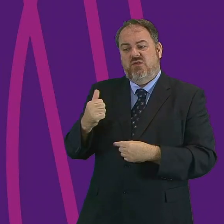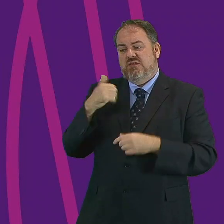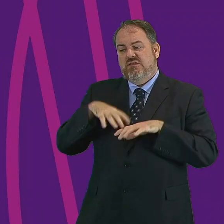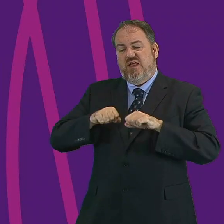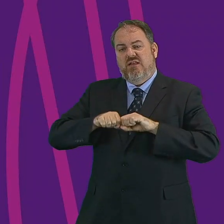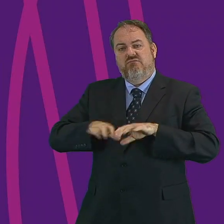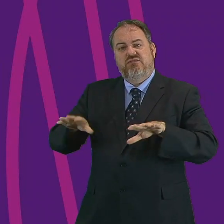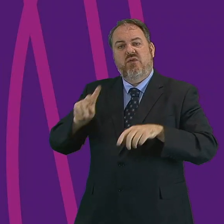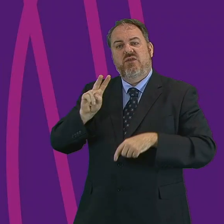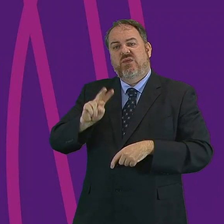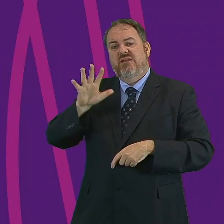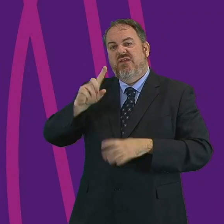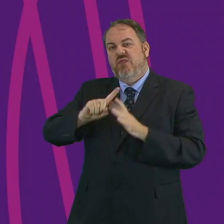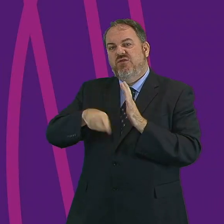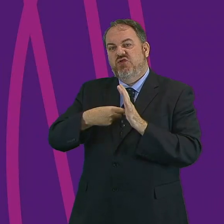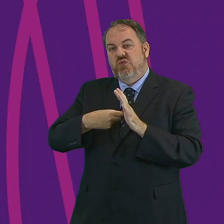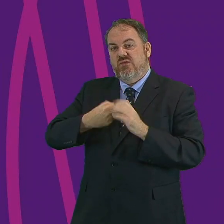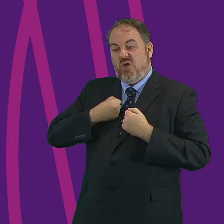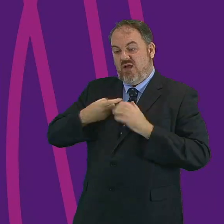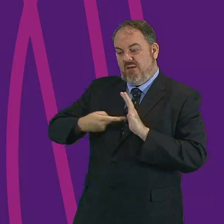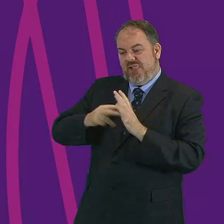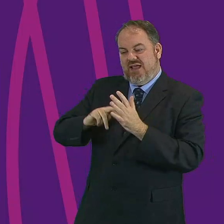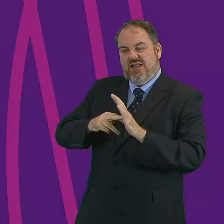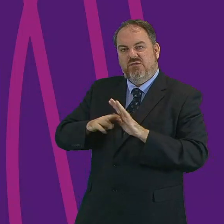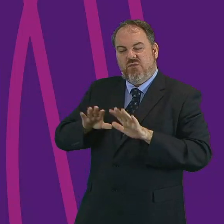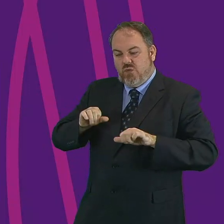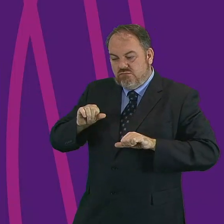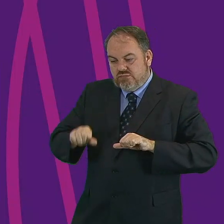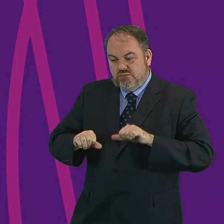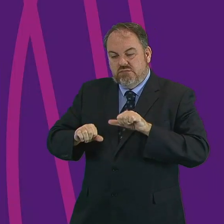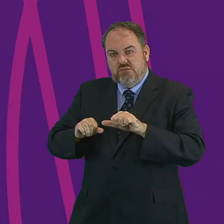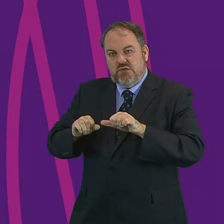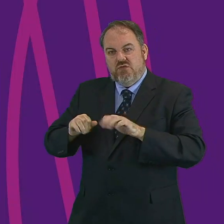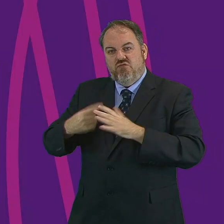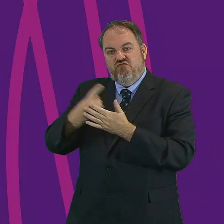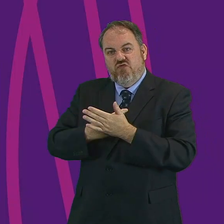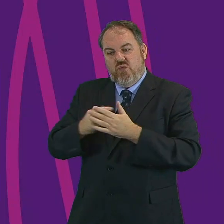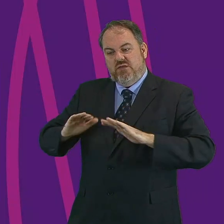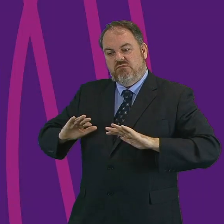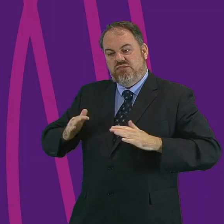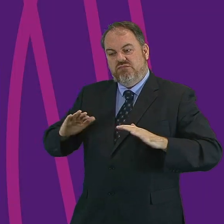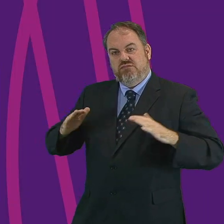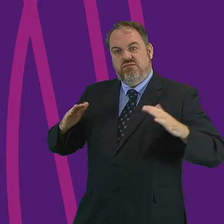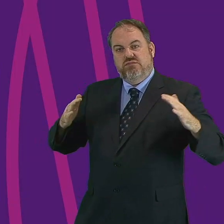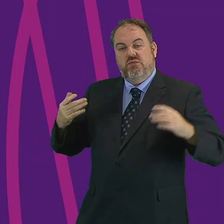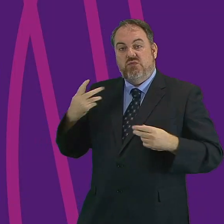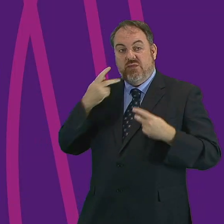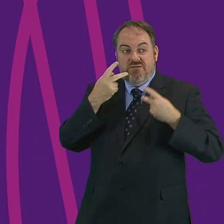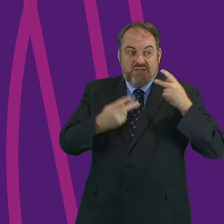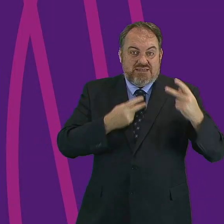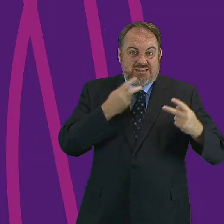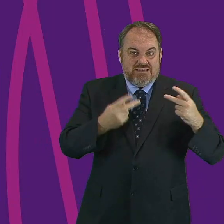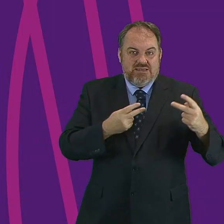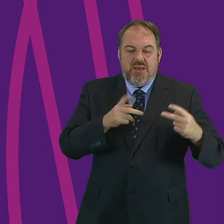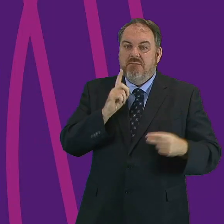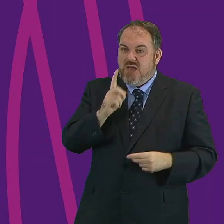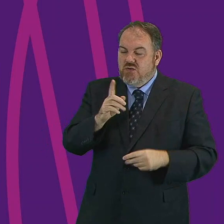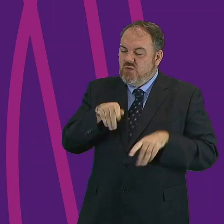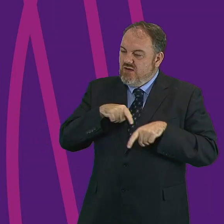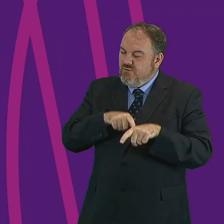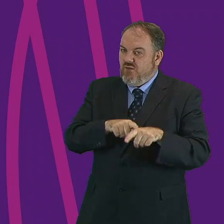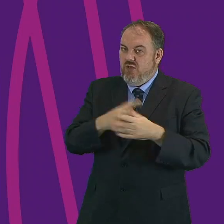carers and older and disabled people living in care homes, which is considered essential to their mental, emotional and physical well-being. First